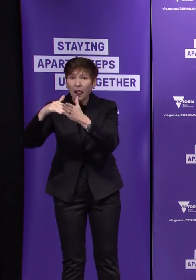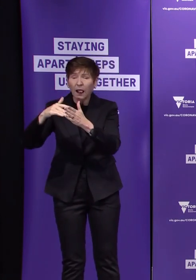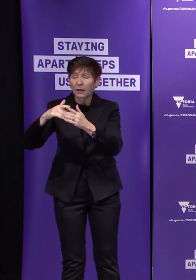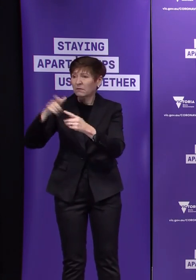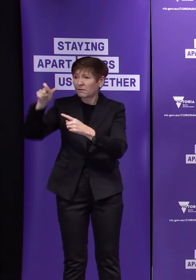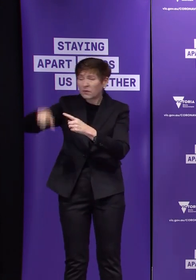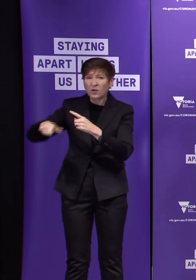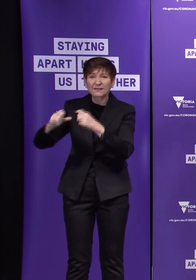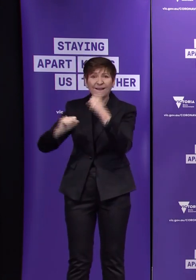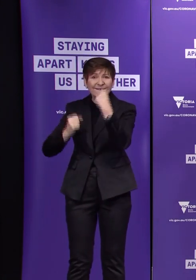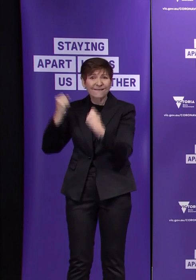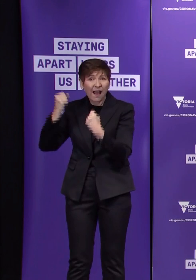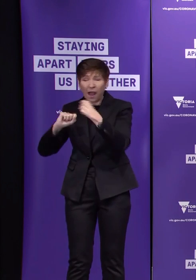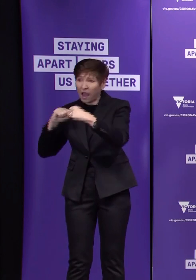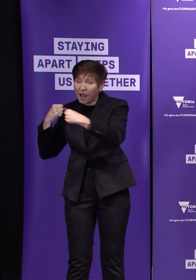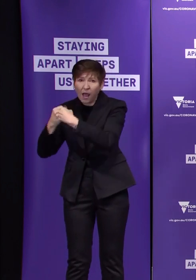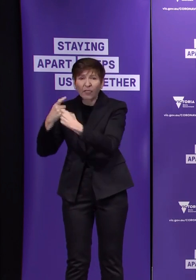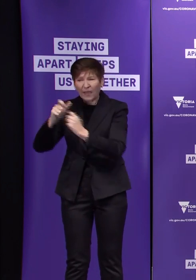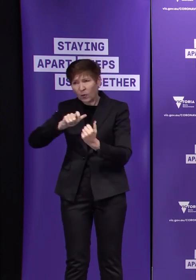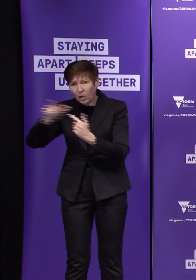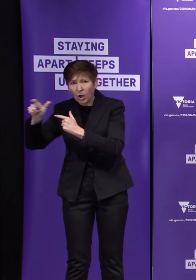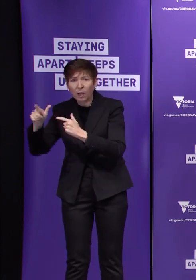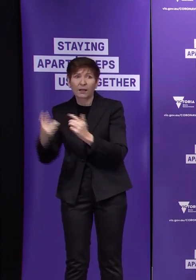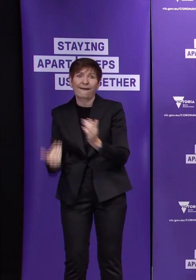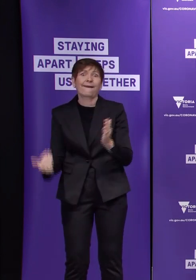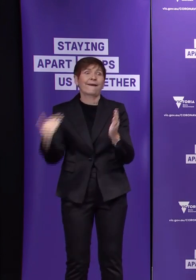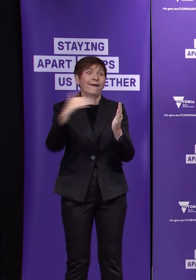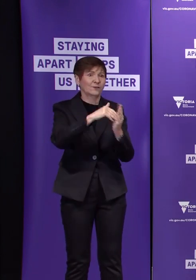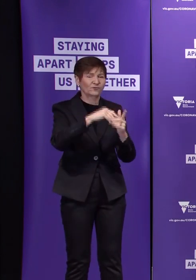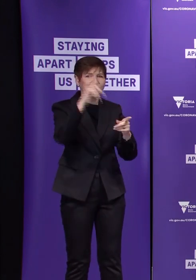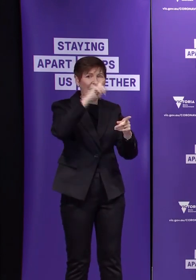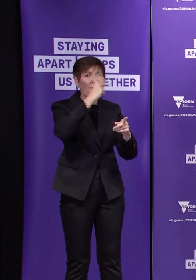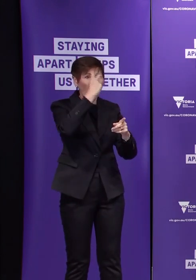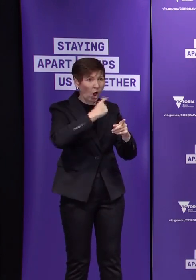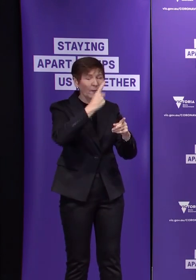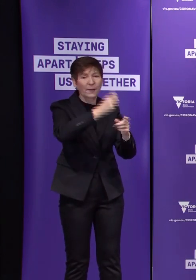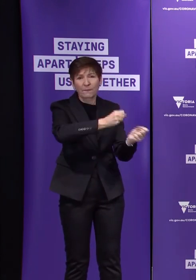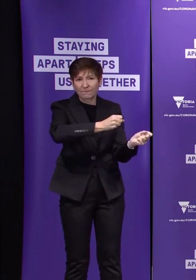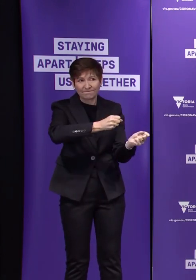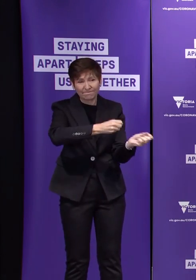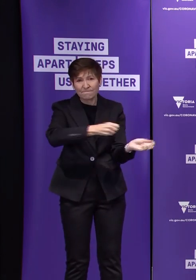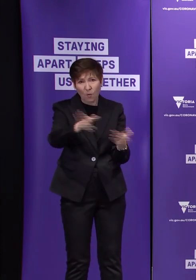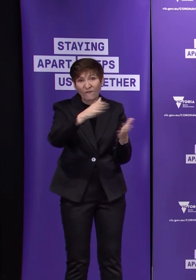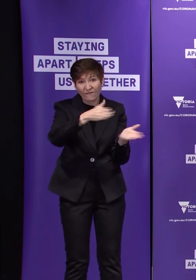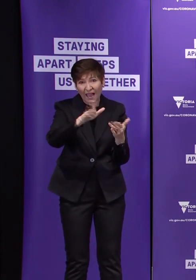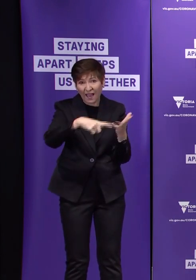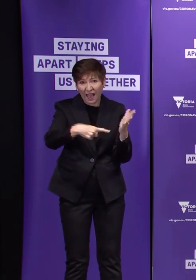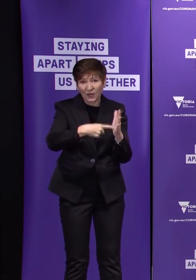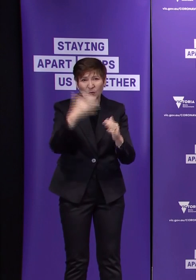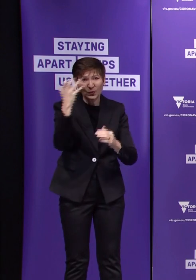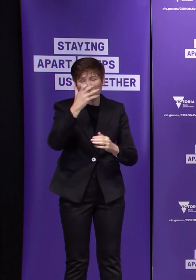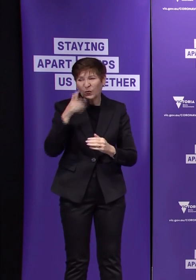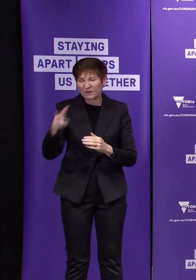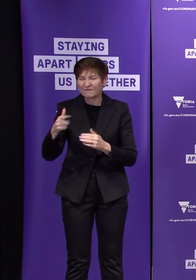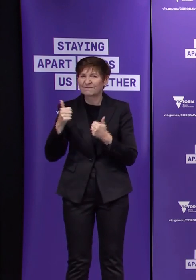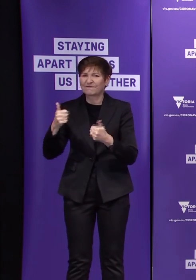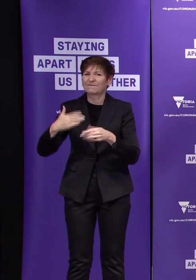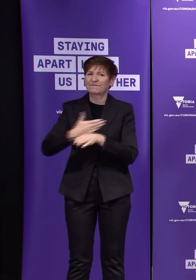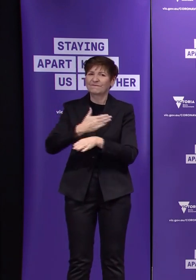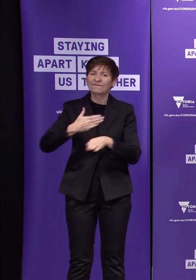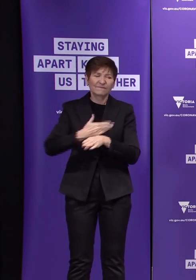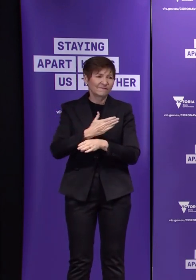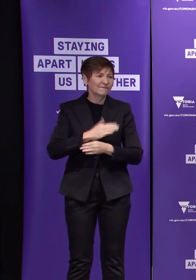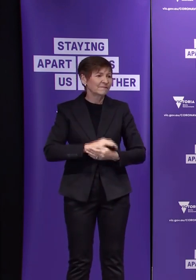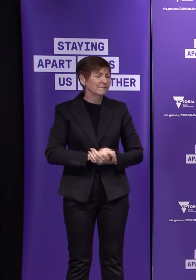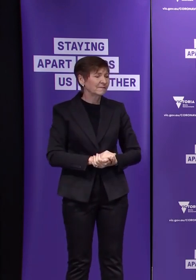haven't seen that detailed request, but I'm more than happy to look at it. The AMA raised concerns in April about infection control at